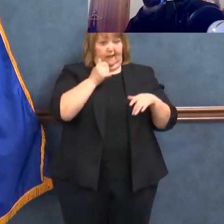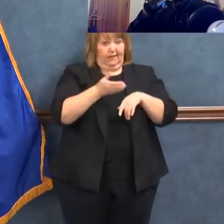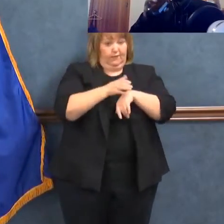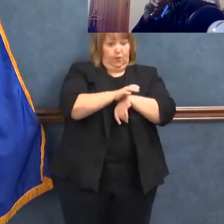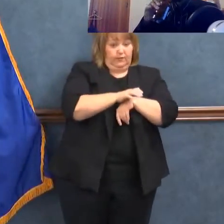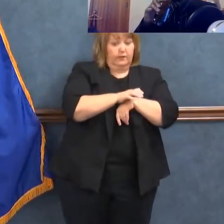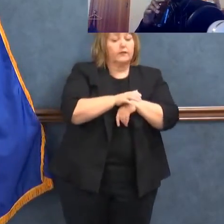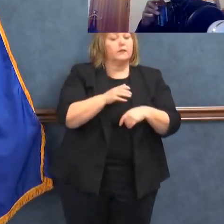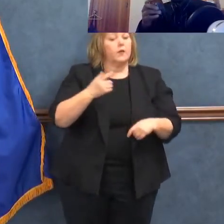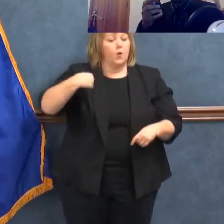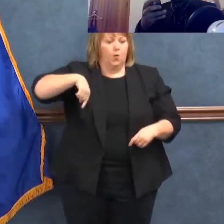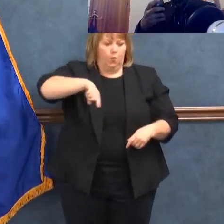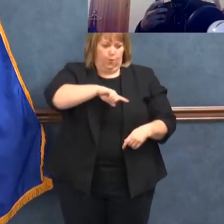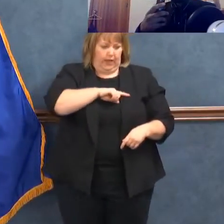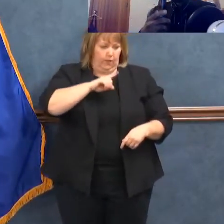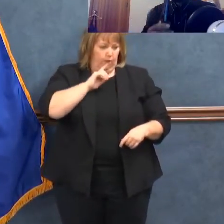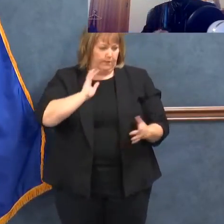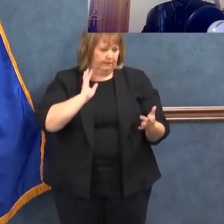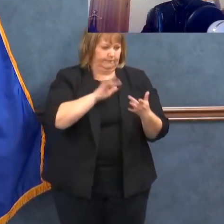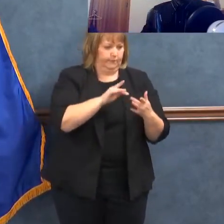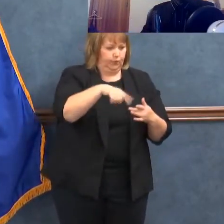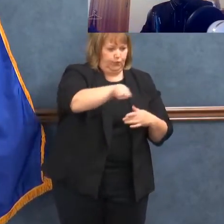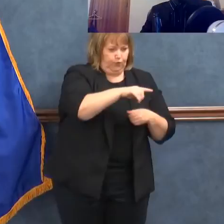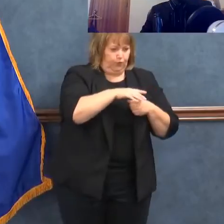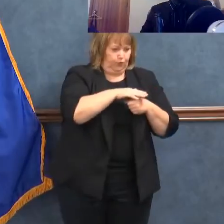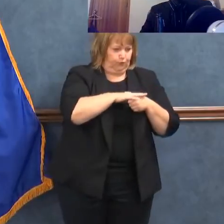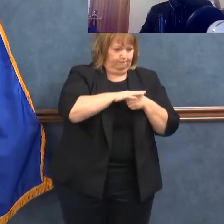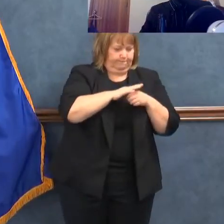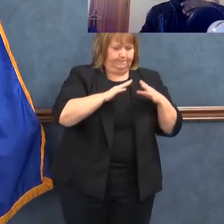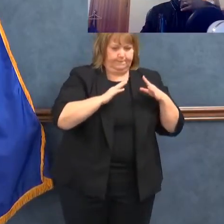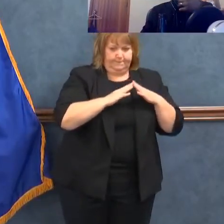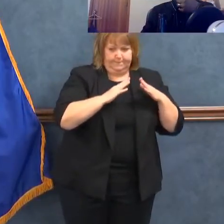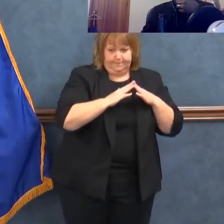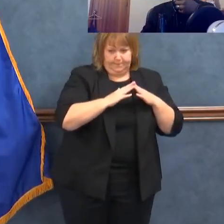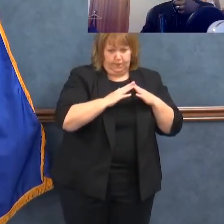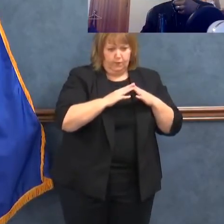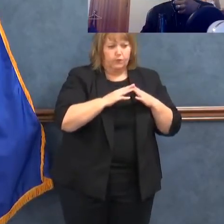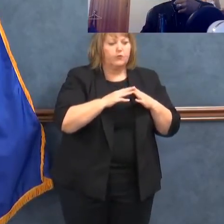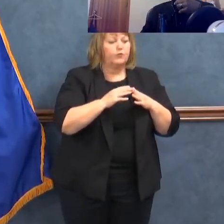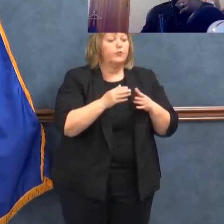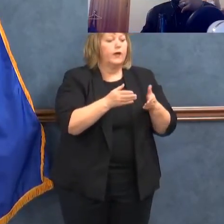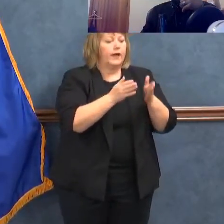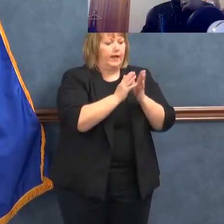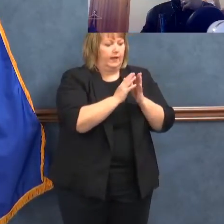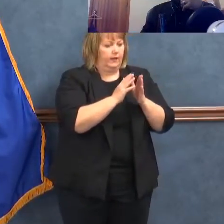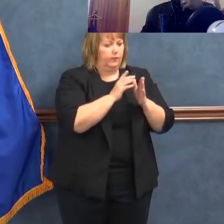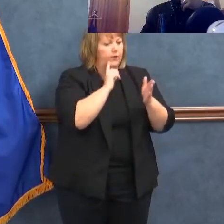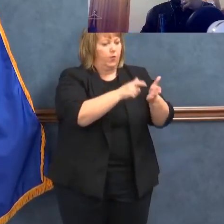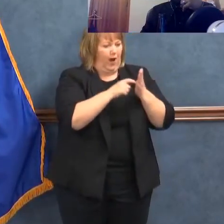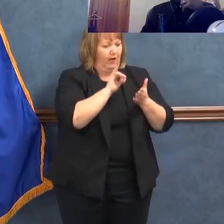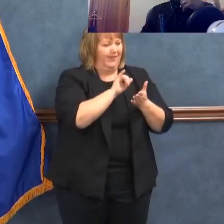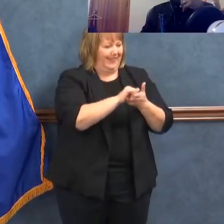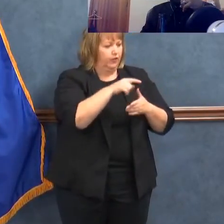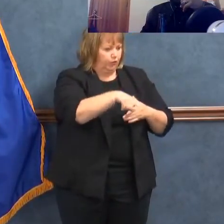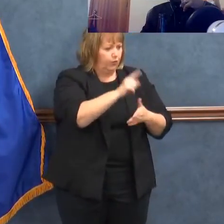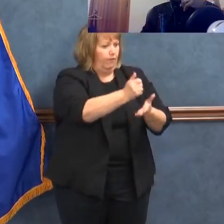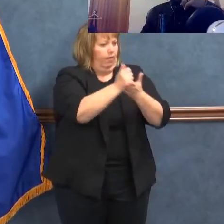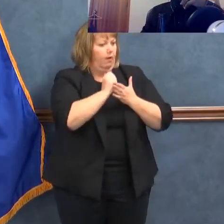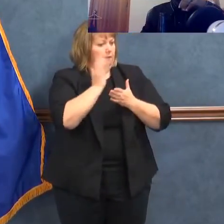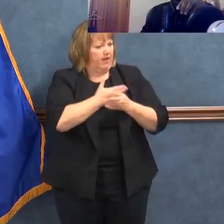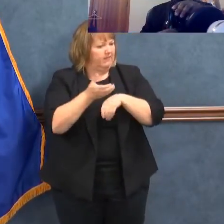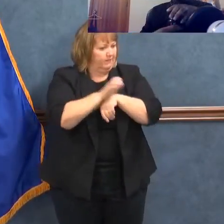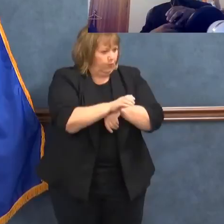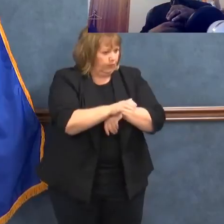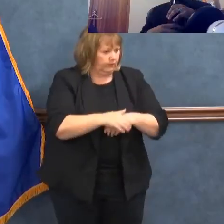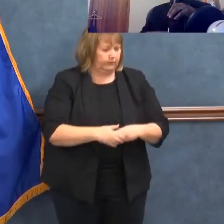week with the expectation that you will be stepping up to help us as well. To put it bluntly, the time